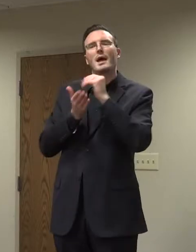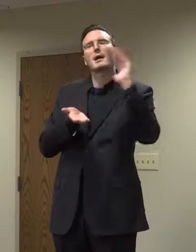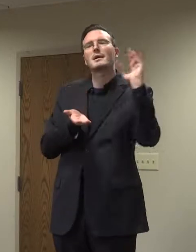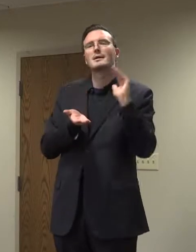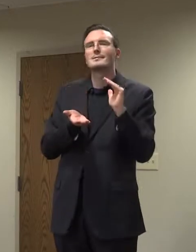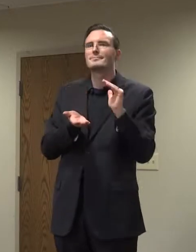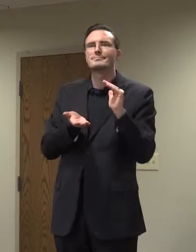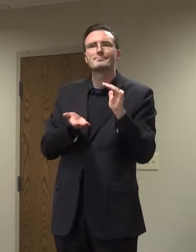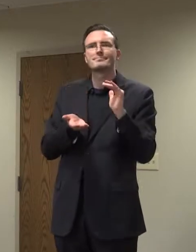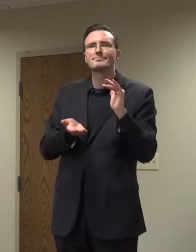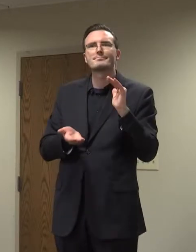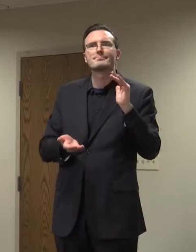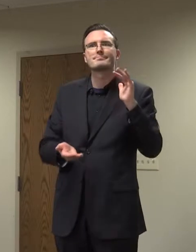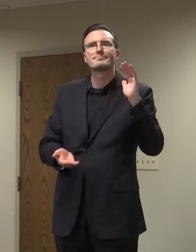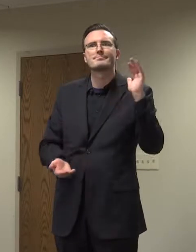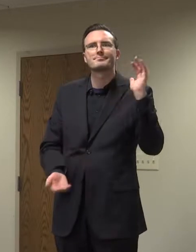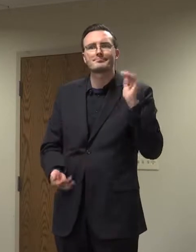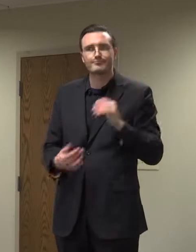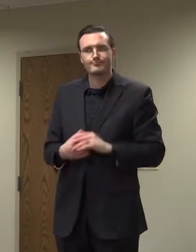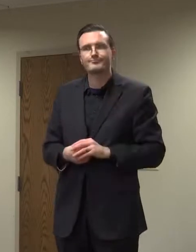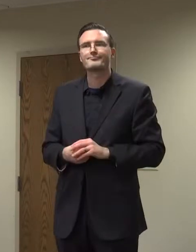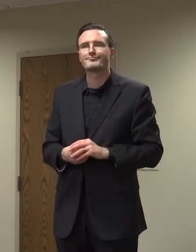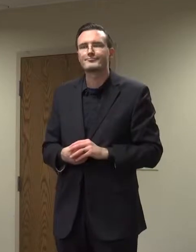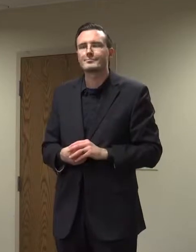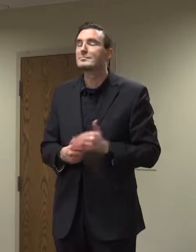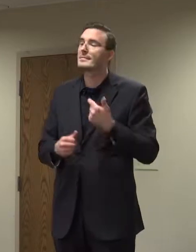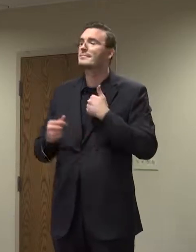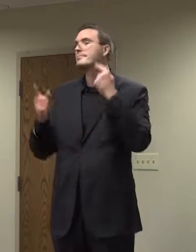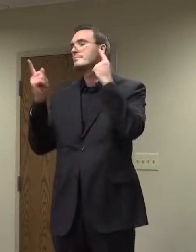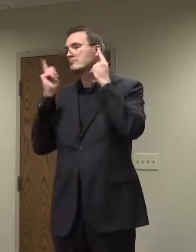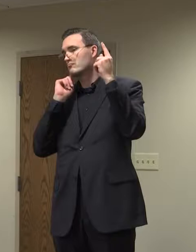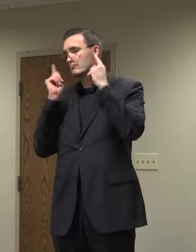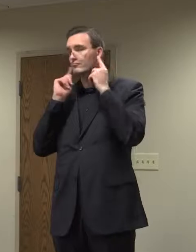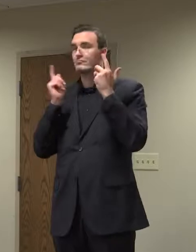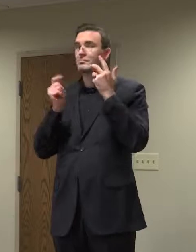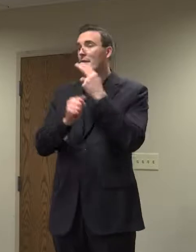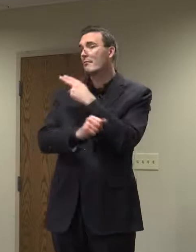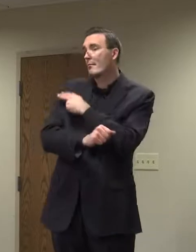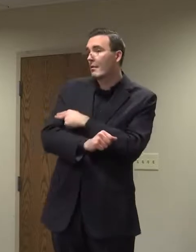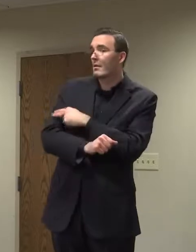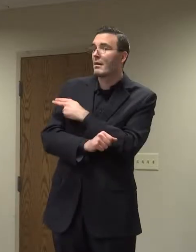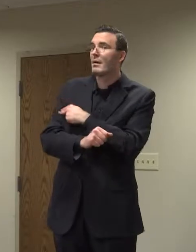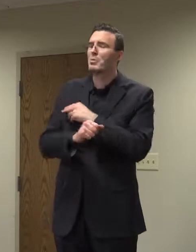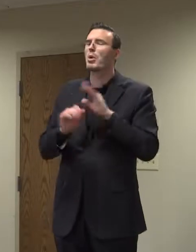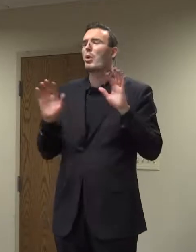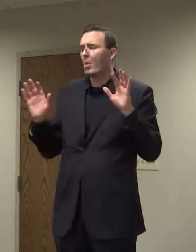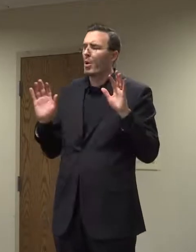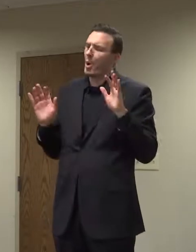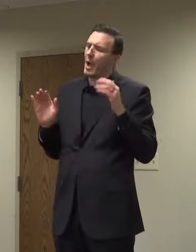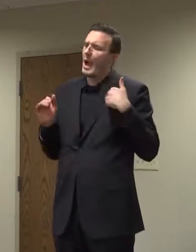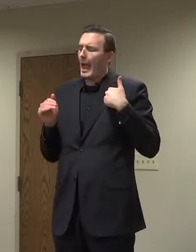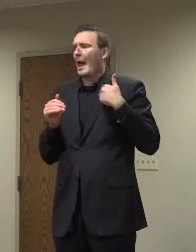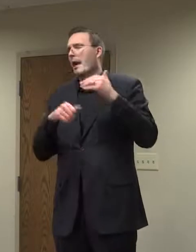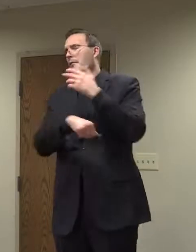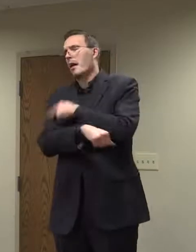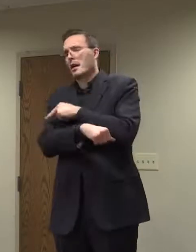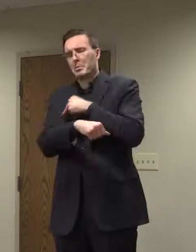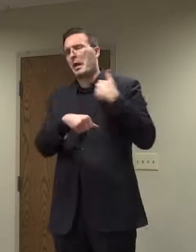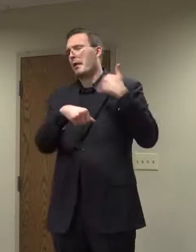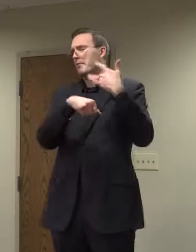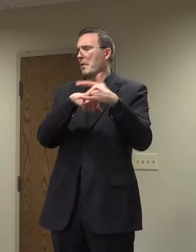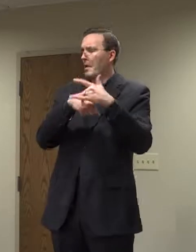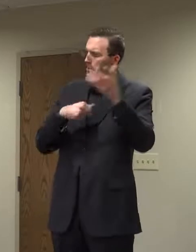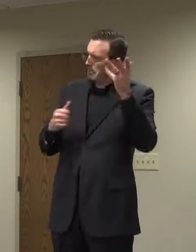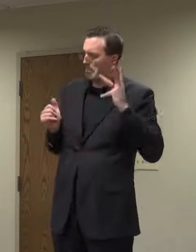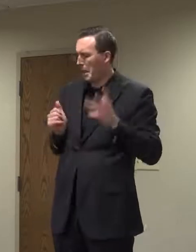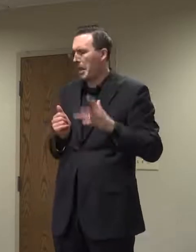And while I've heard from the group, our hospitals, look, there's capacity. Again, I come back and